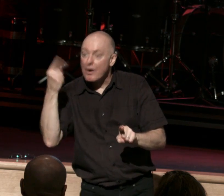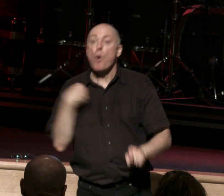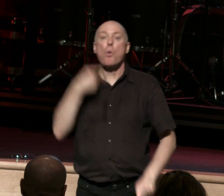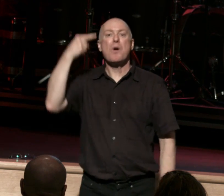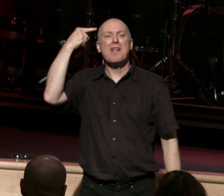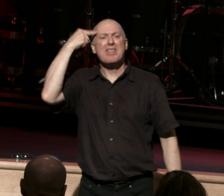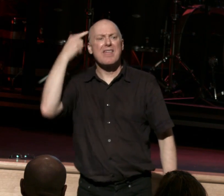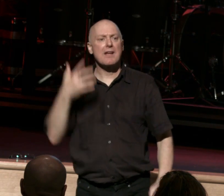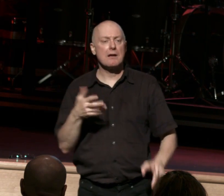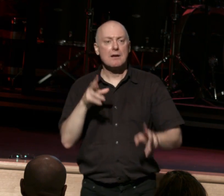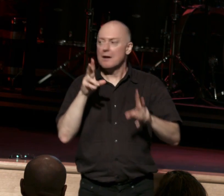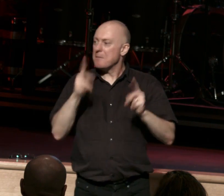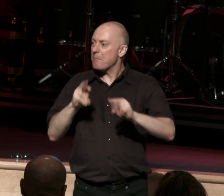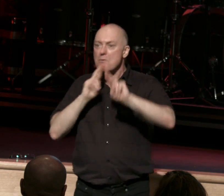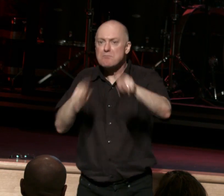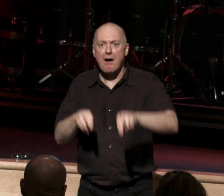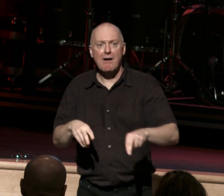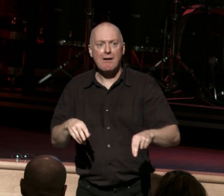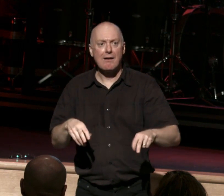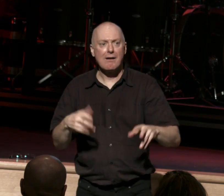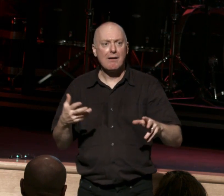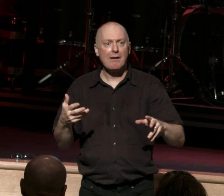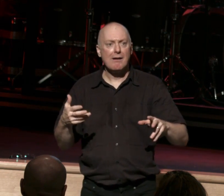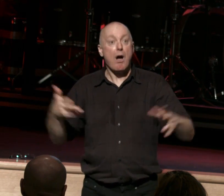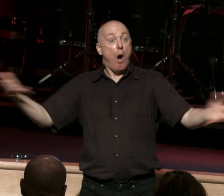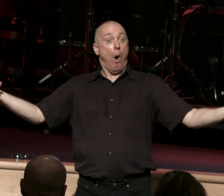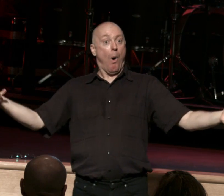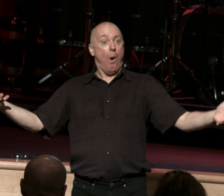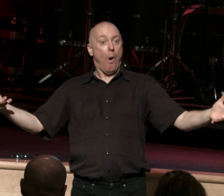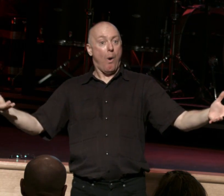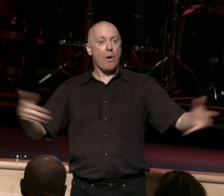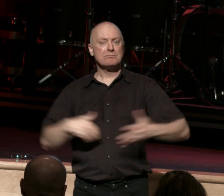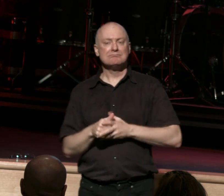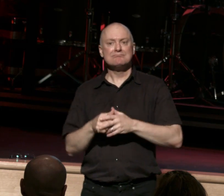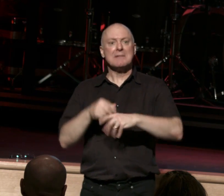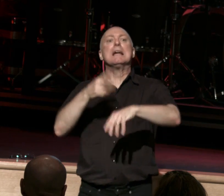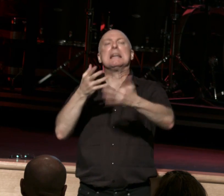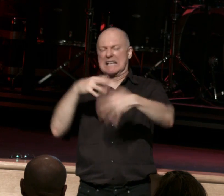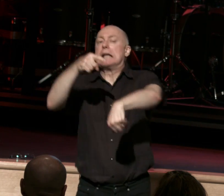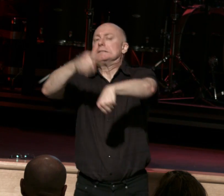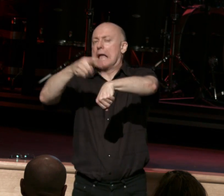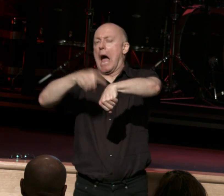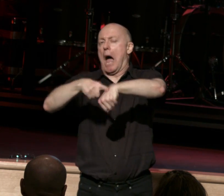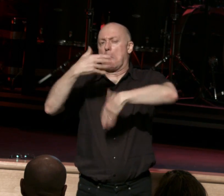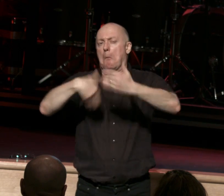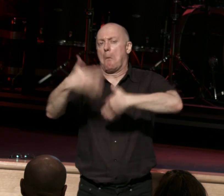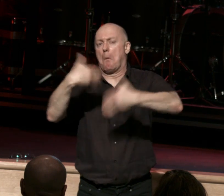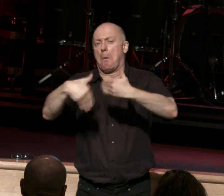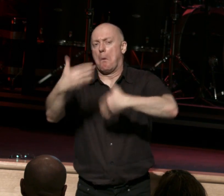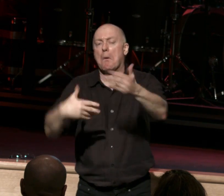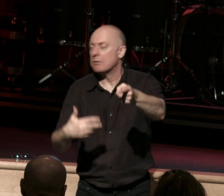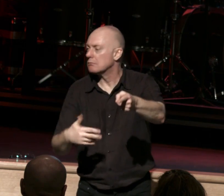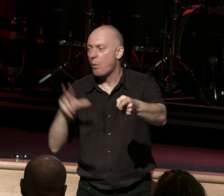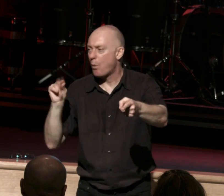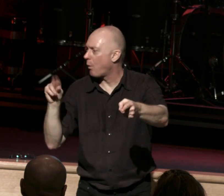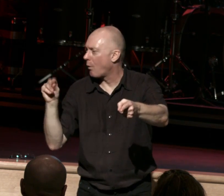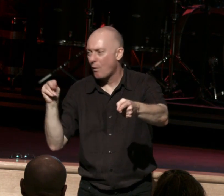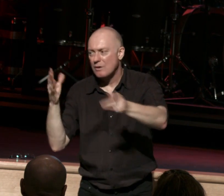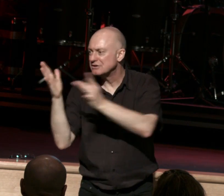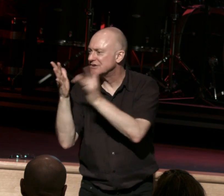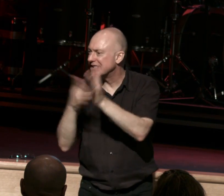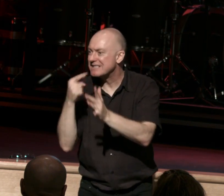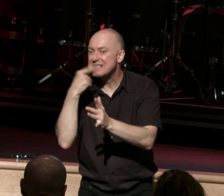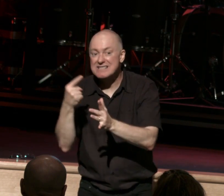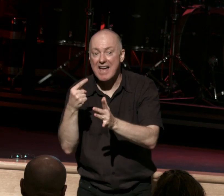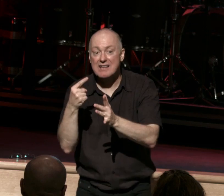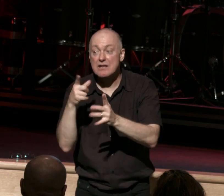so we think people, well, they're responding, they're indicating time is the greatest factor of genuine salvation. And what Jesus